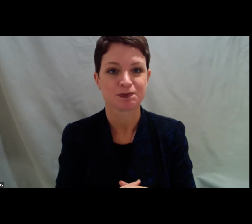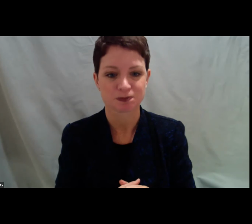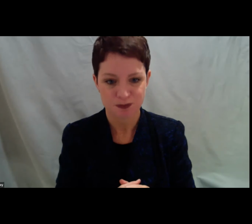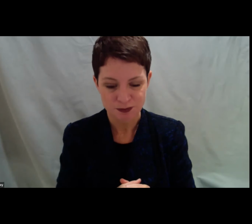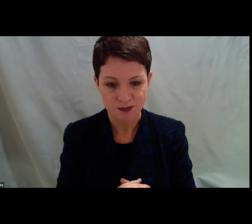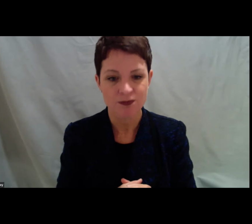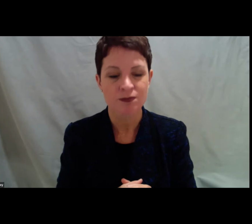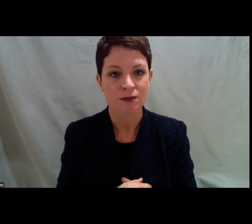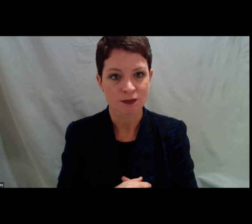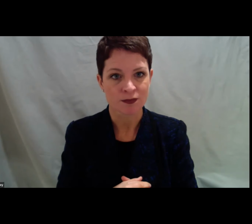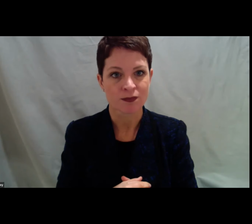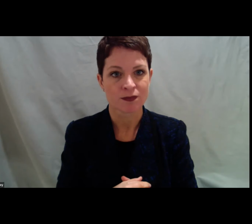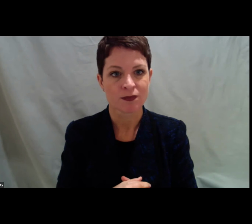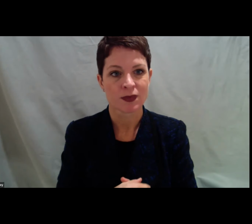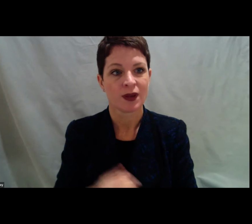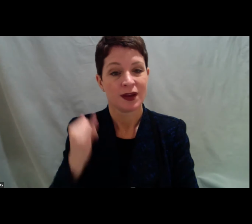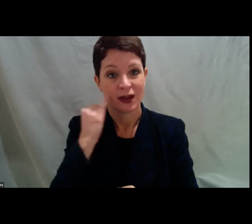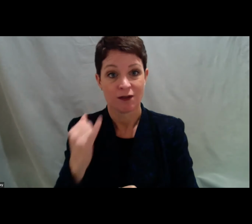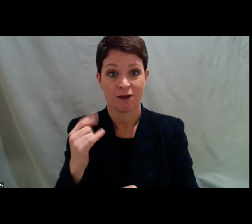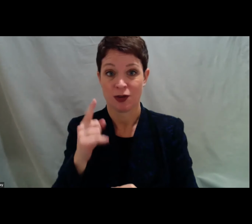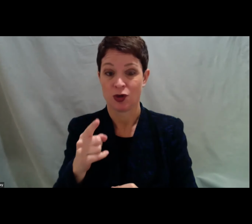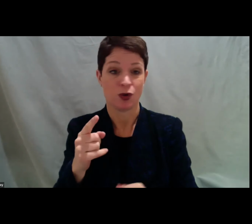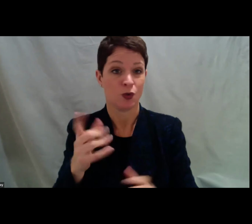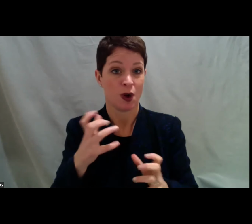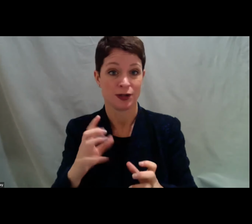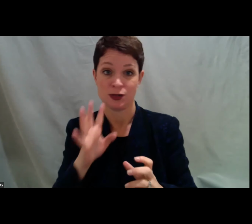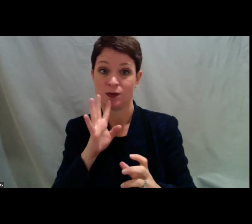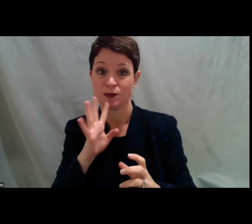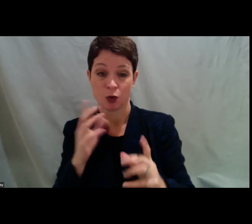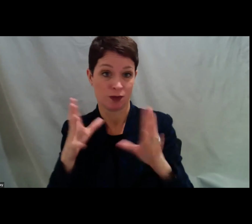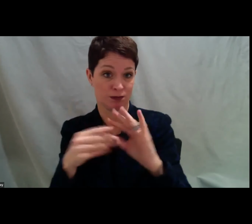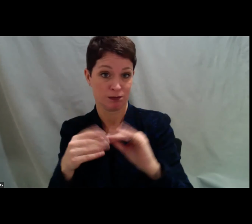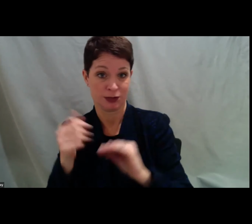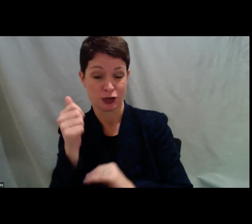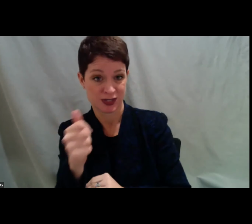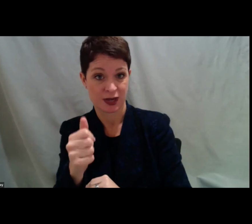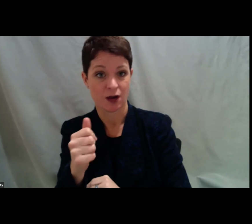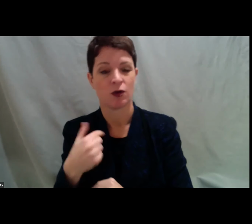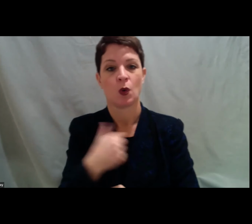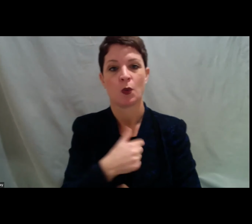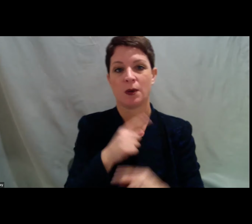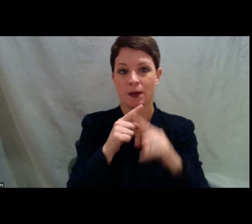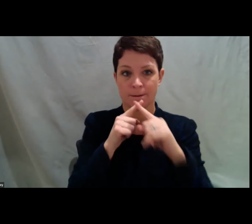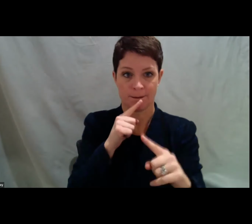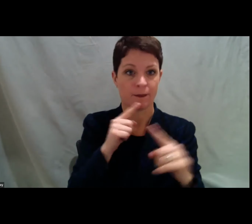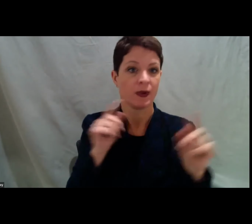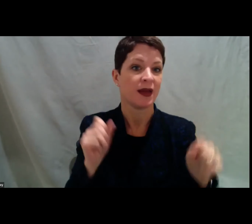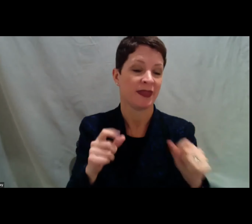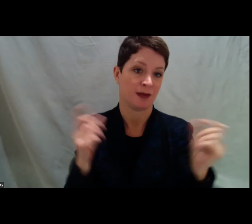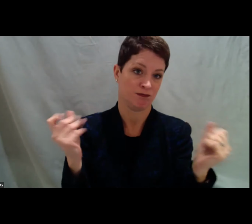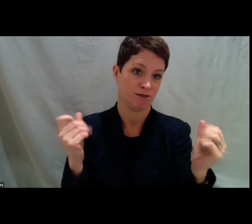And again, if you're asking orally, we'll allow you to unmute yourself and you may ask the question.